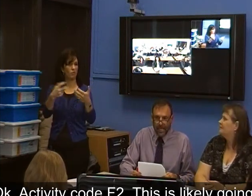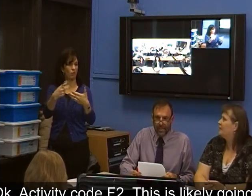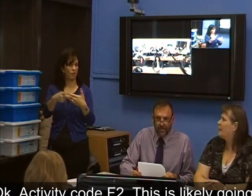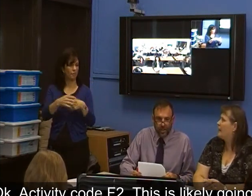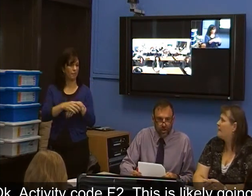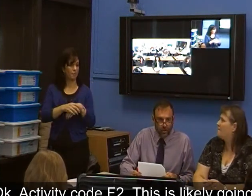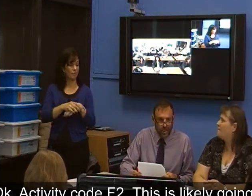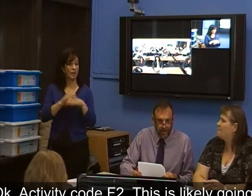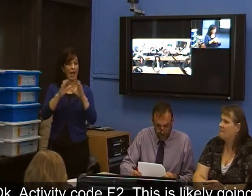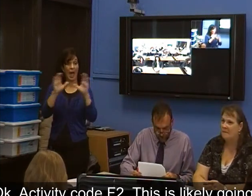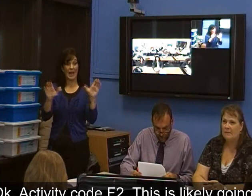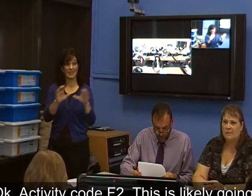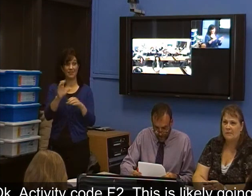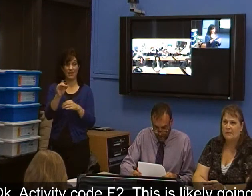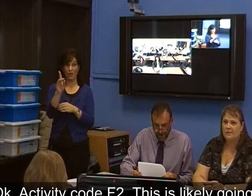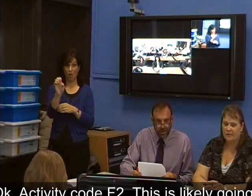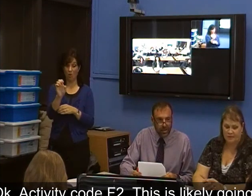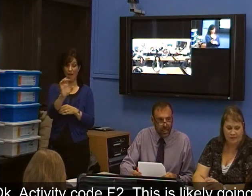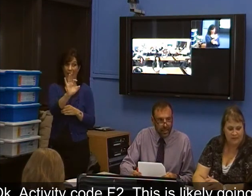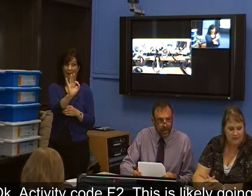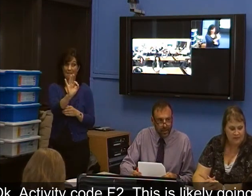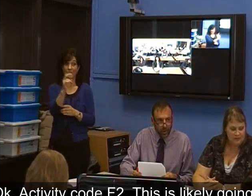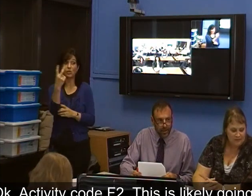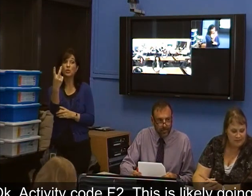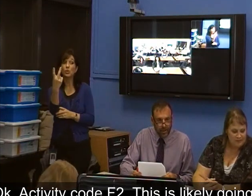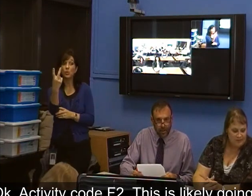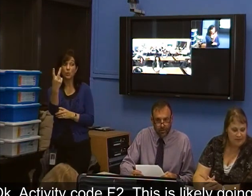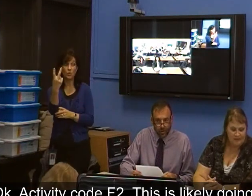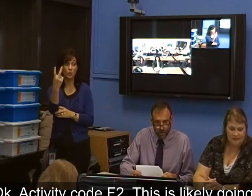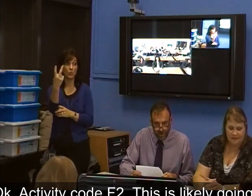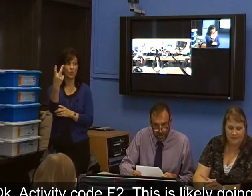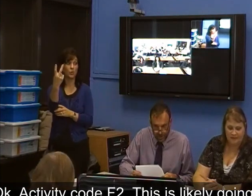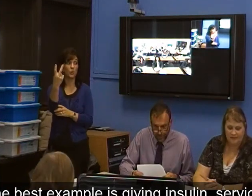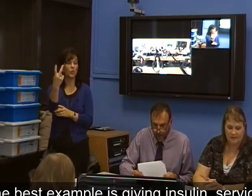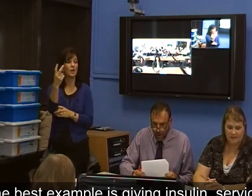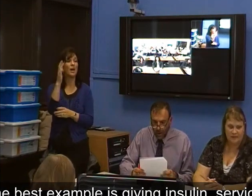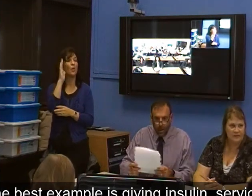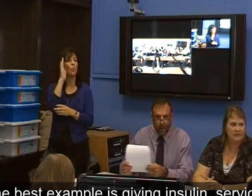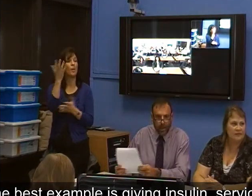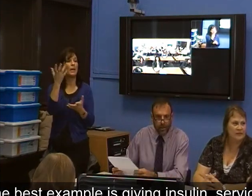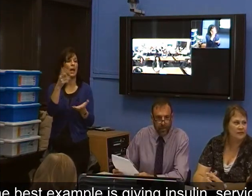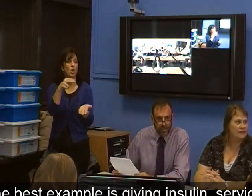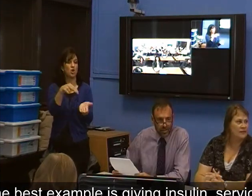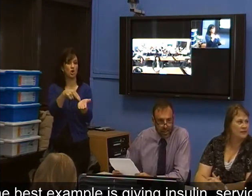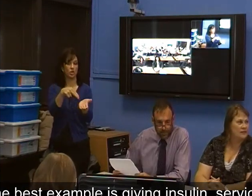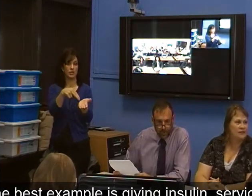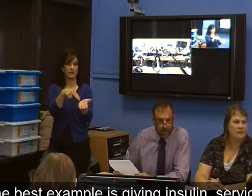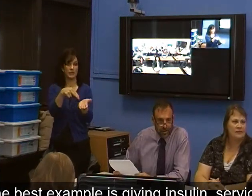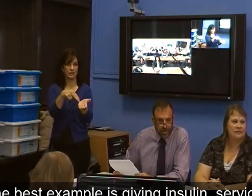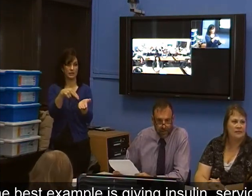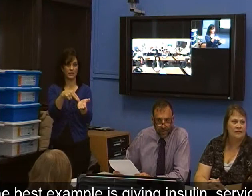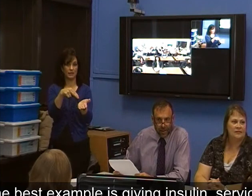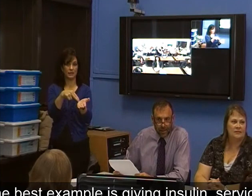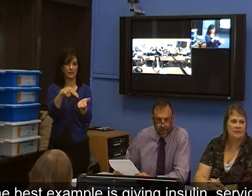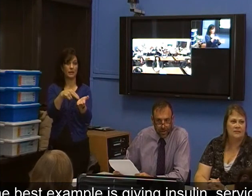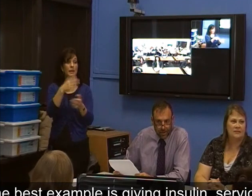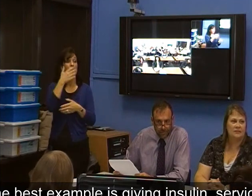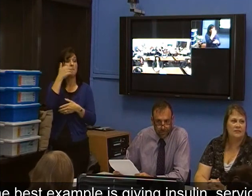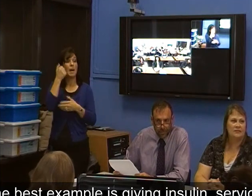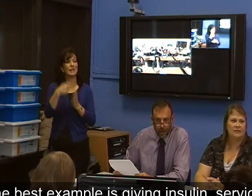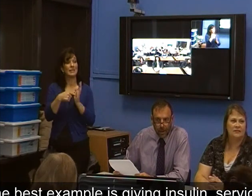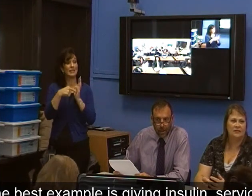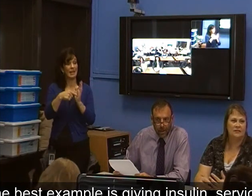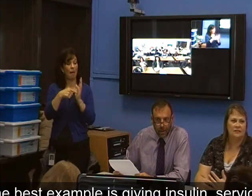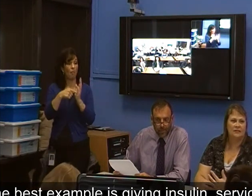Okay, activity code F2. This is likely going to be nurses. The best example is giving insulin.